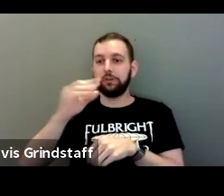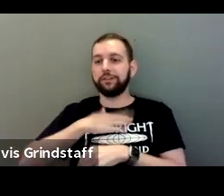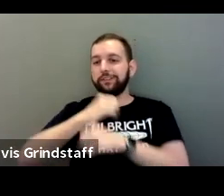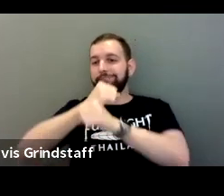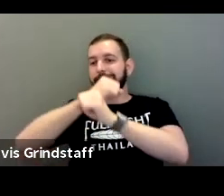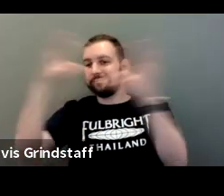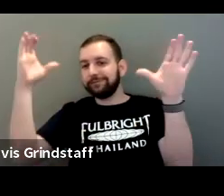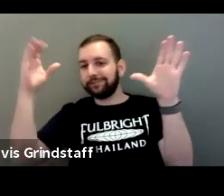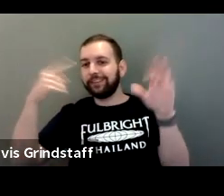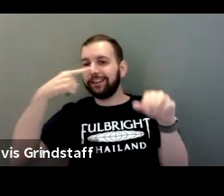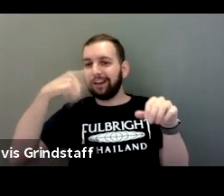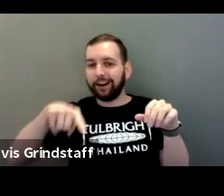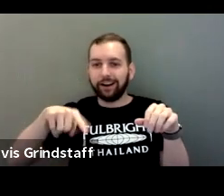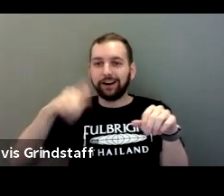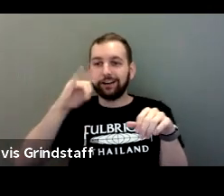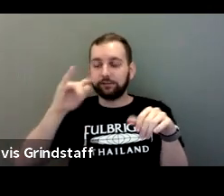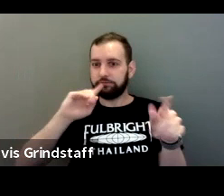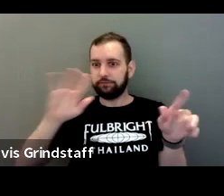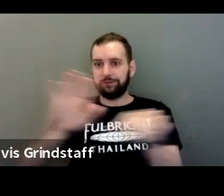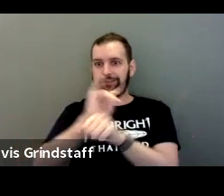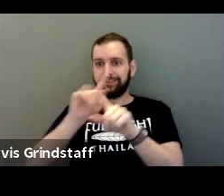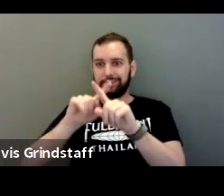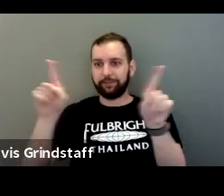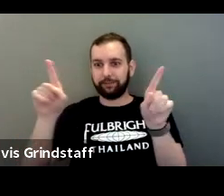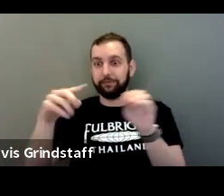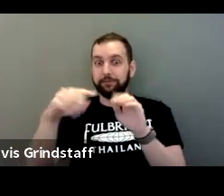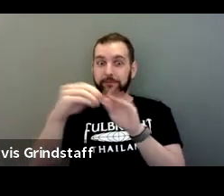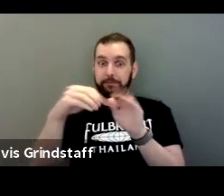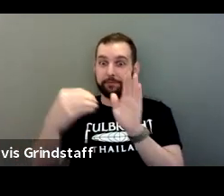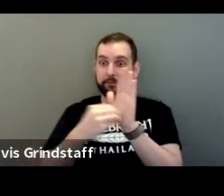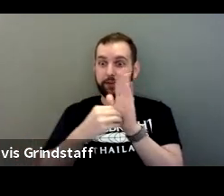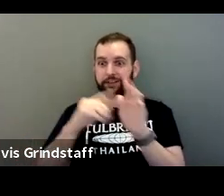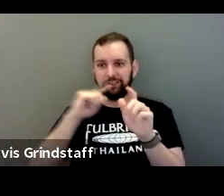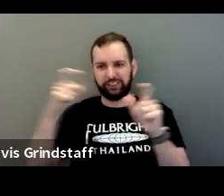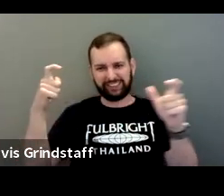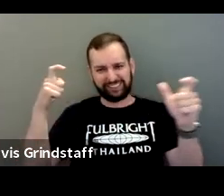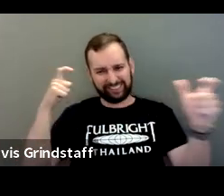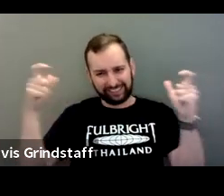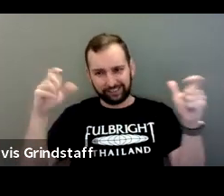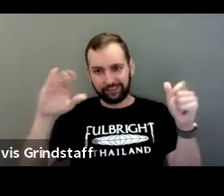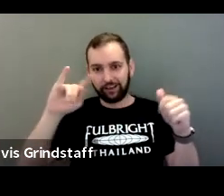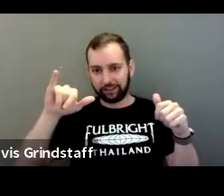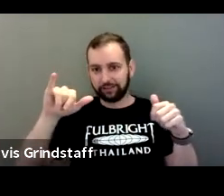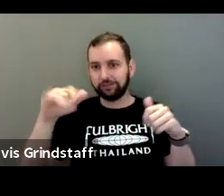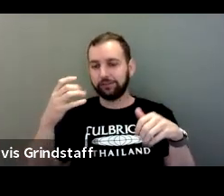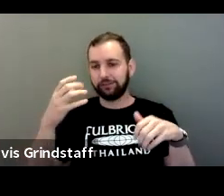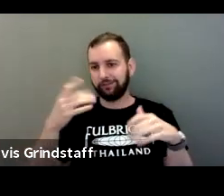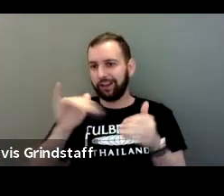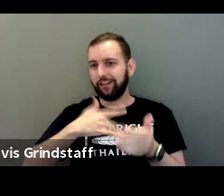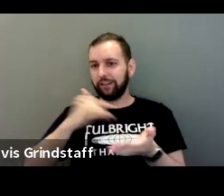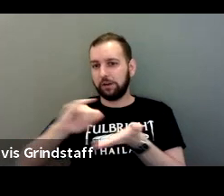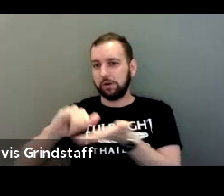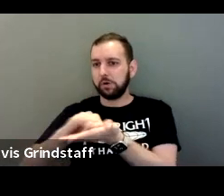So my research was housed in Bangkok. And I really pictured Thailand to be very different than it